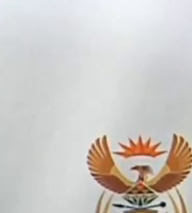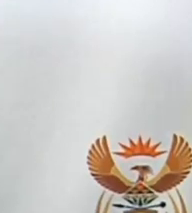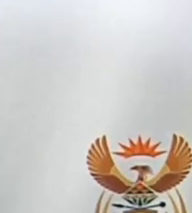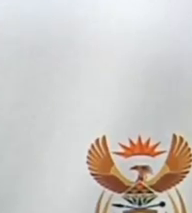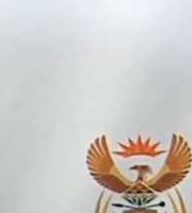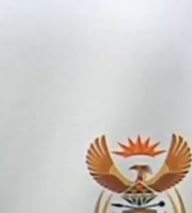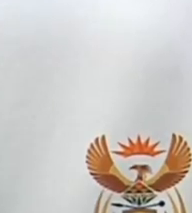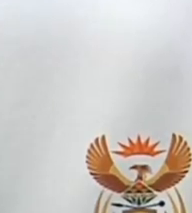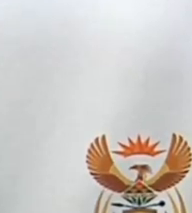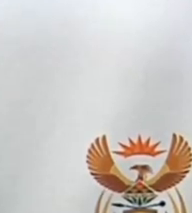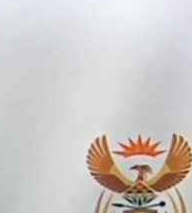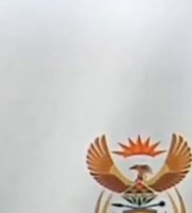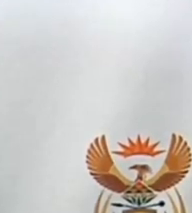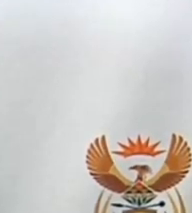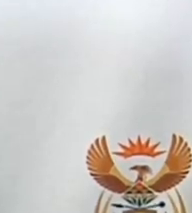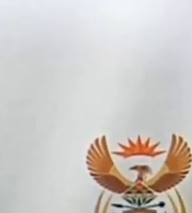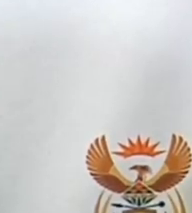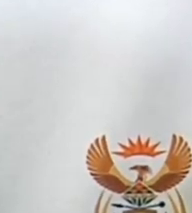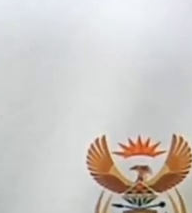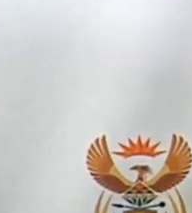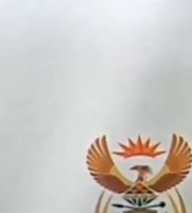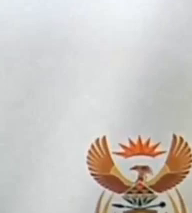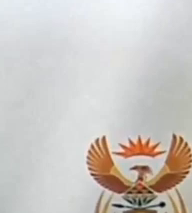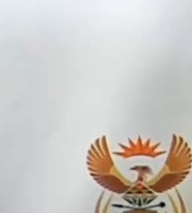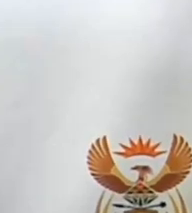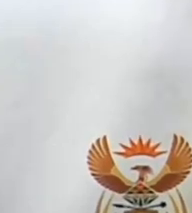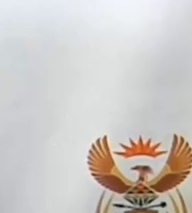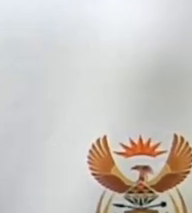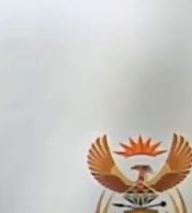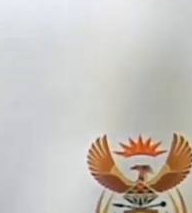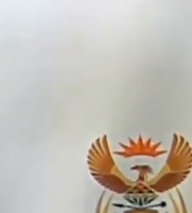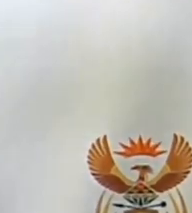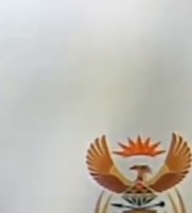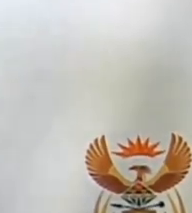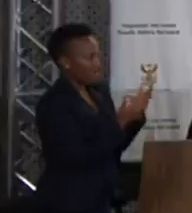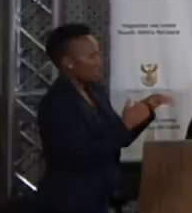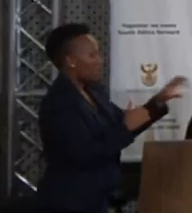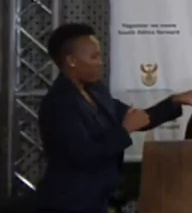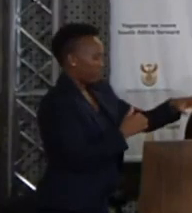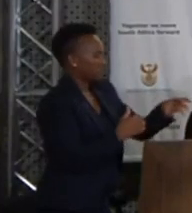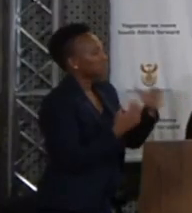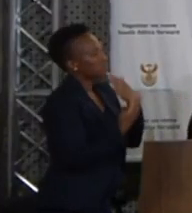is 81, and Limpopo is 67. Those are the figures of the arrest under the lockdown. Thank you very much.